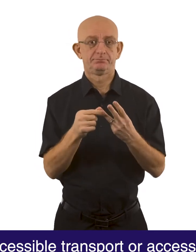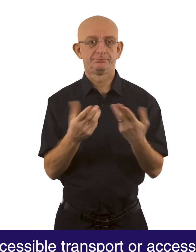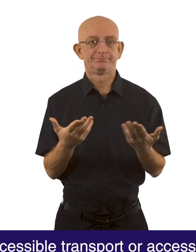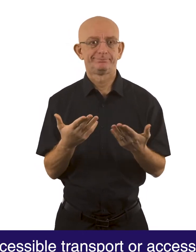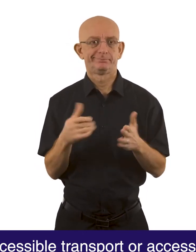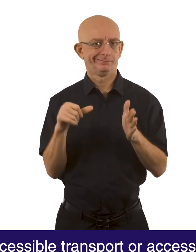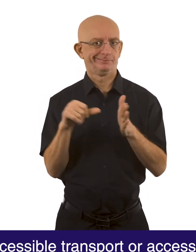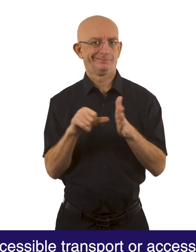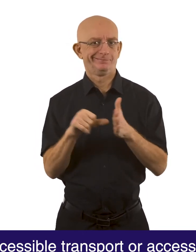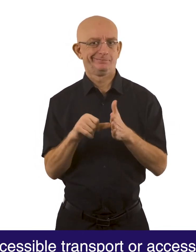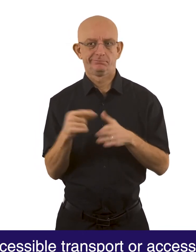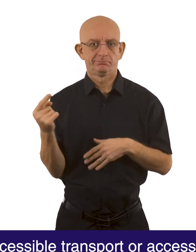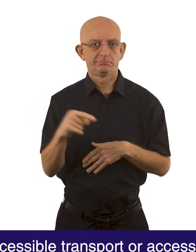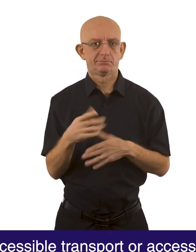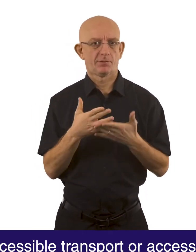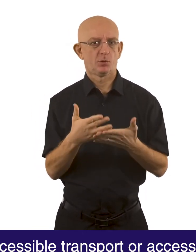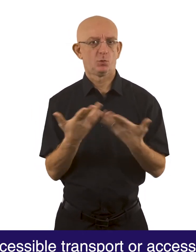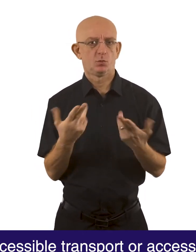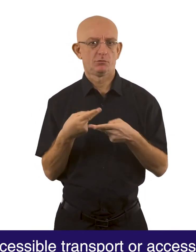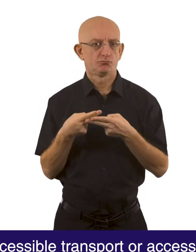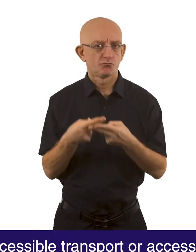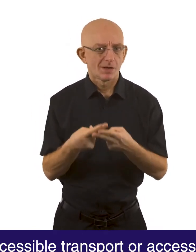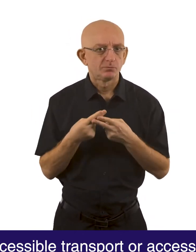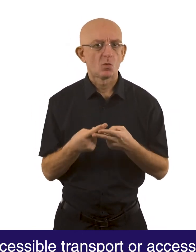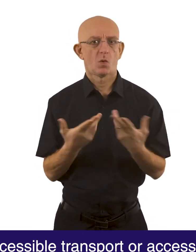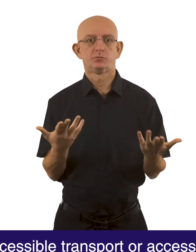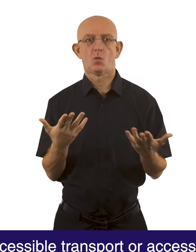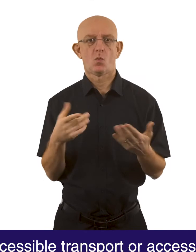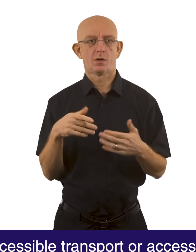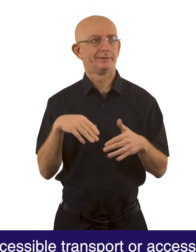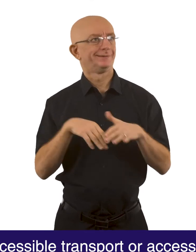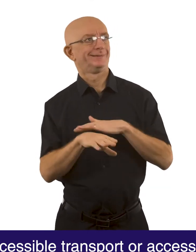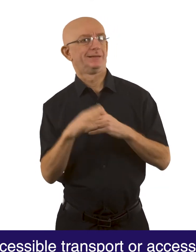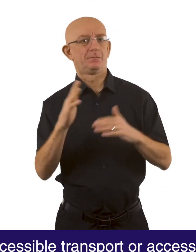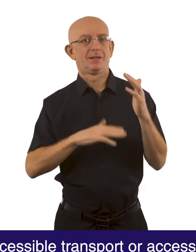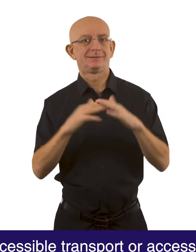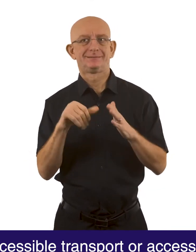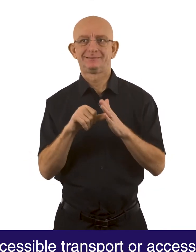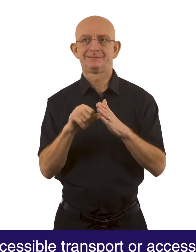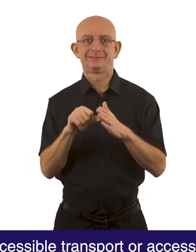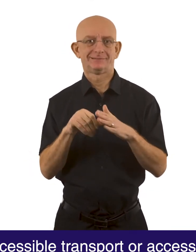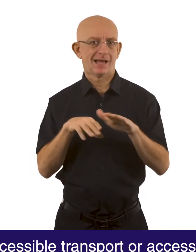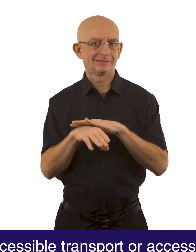Barriers such as accessible transport or access to public buildings.